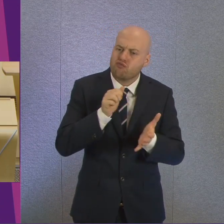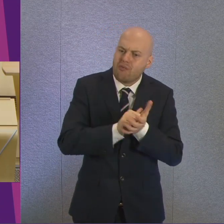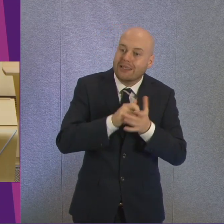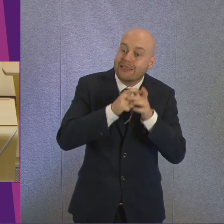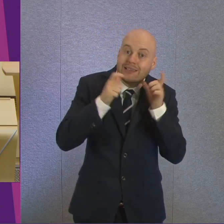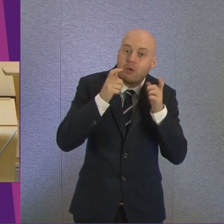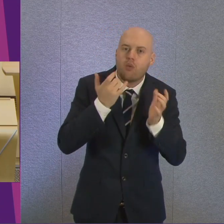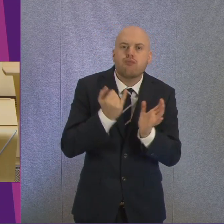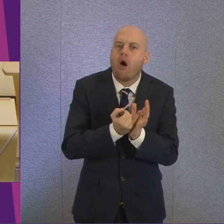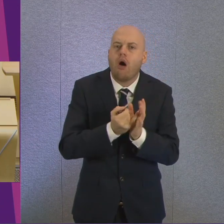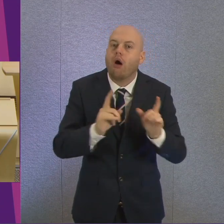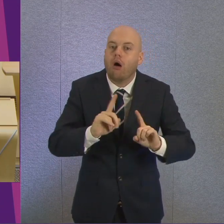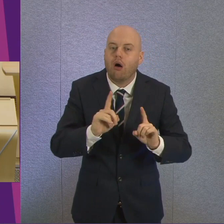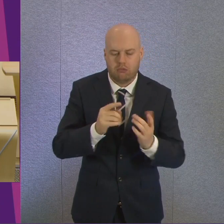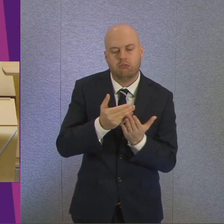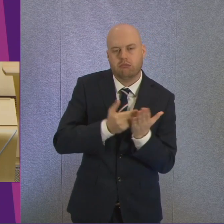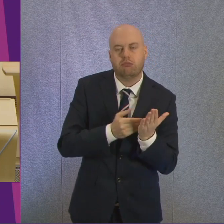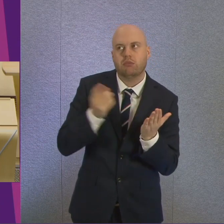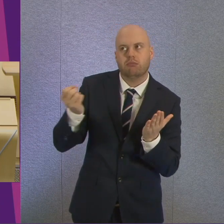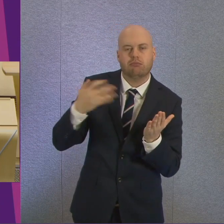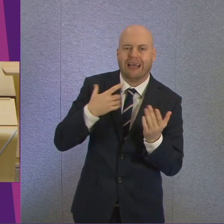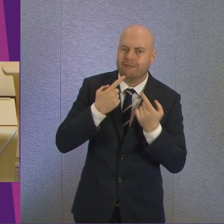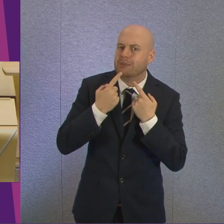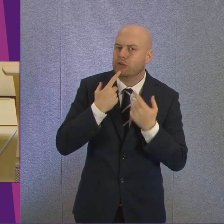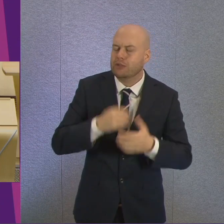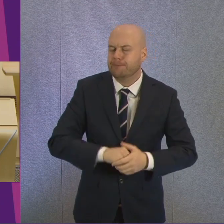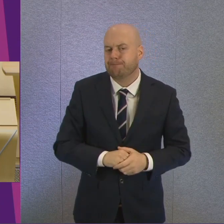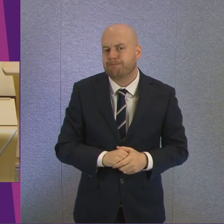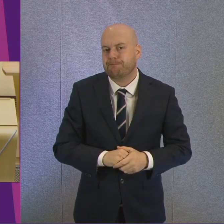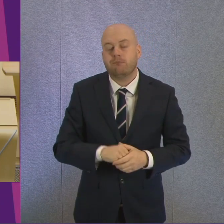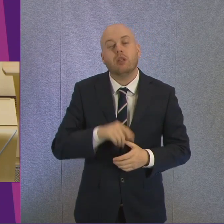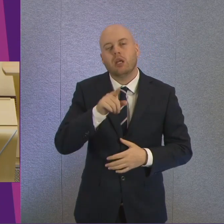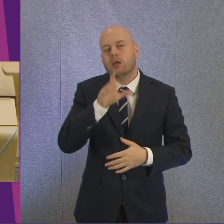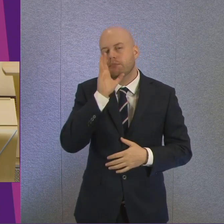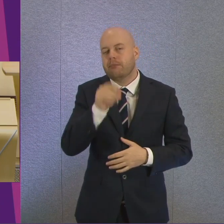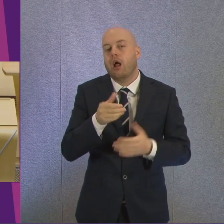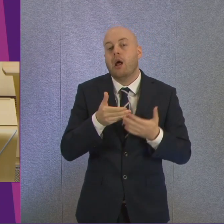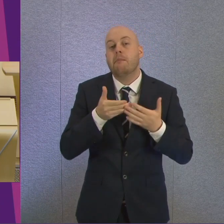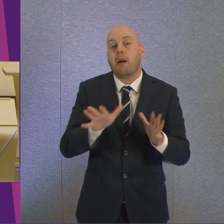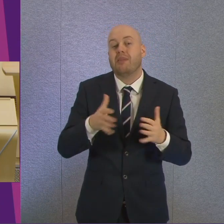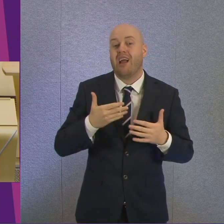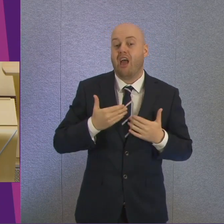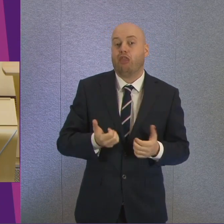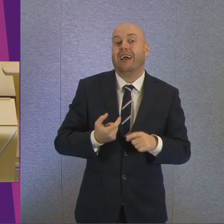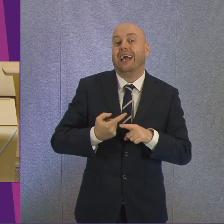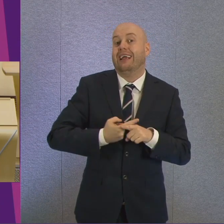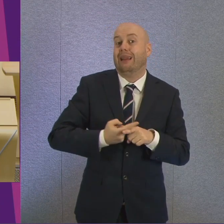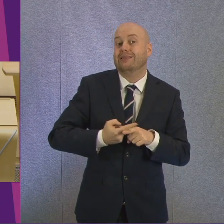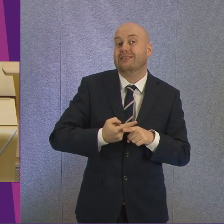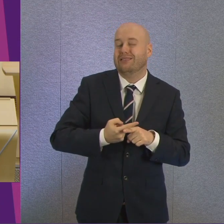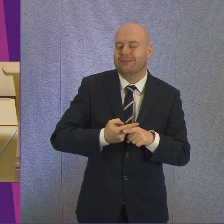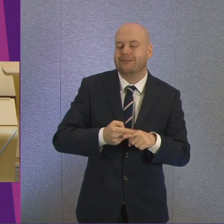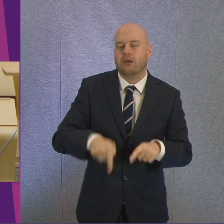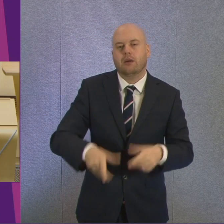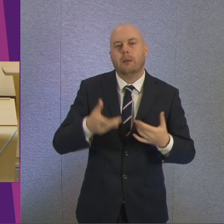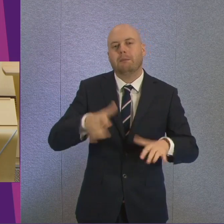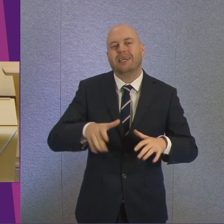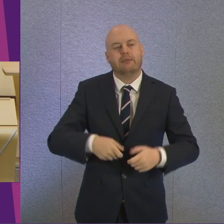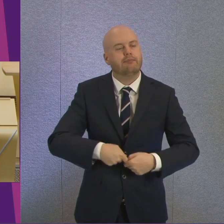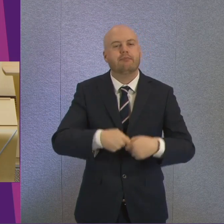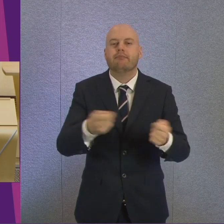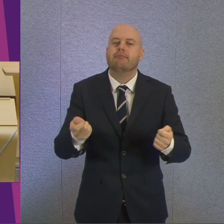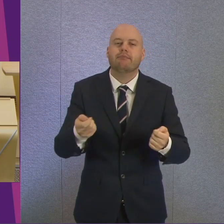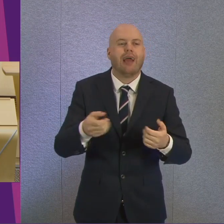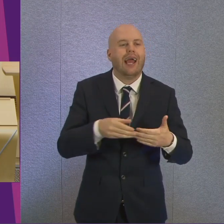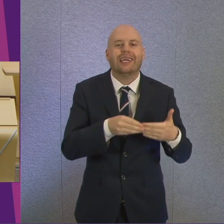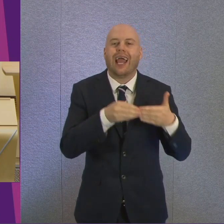be clear, though, that the guidance from Public Health England, which they issued last week, on actions to undertake